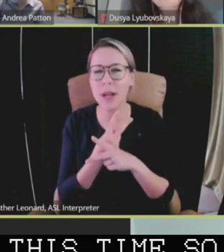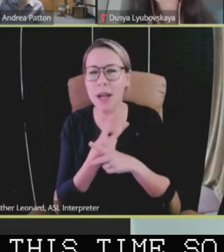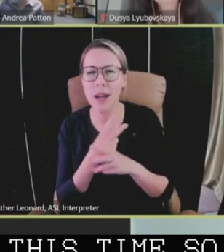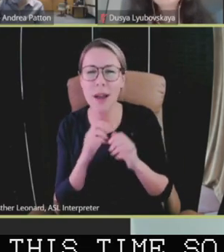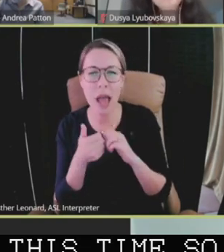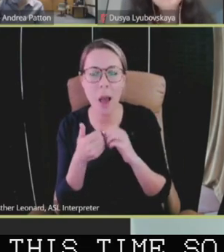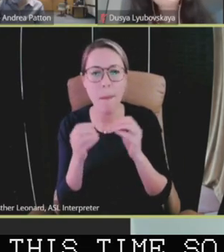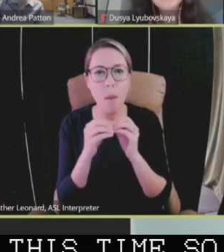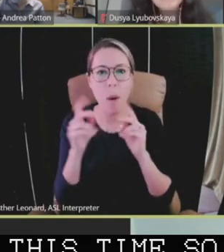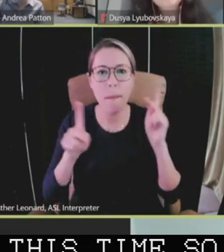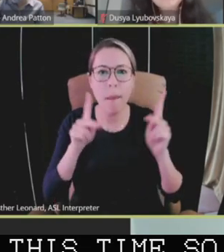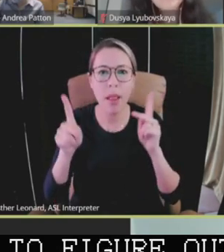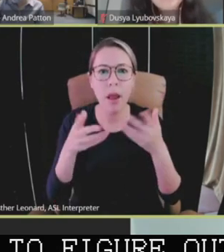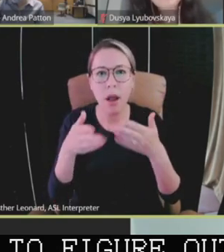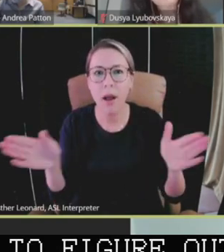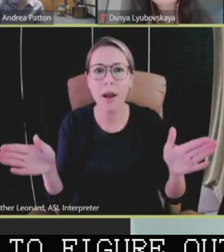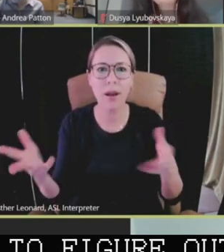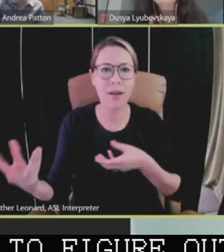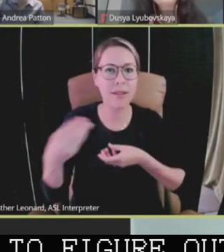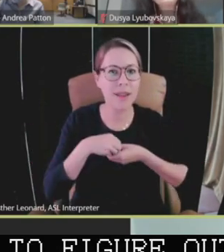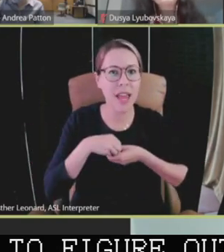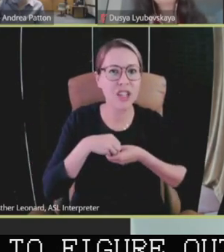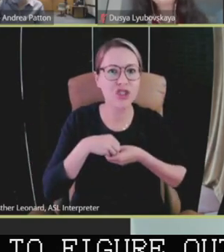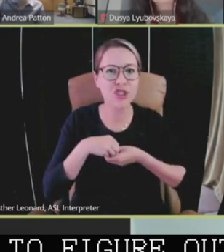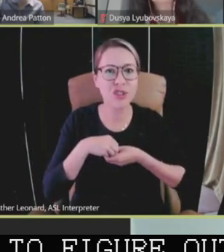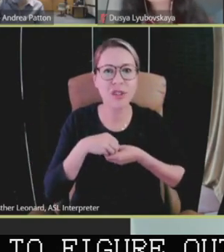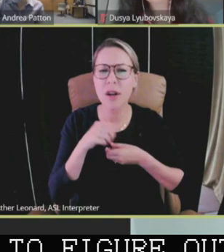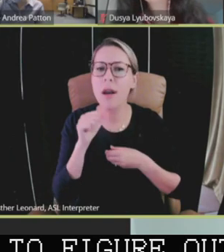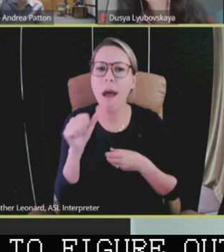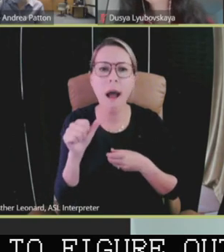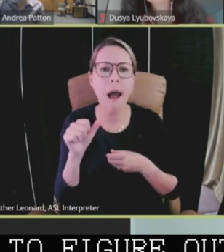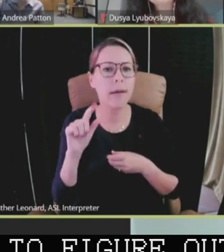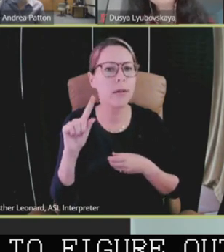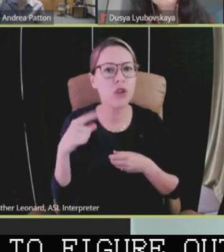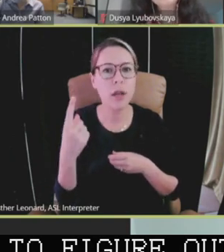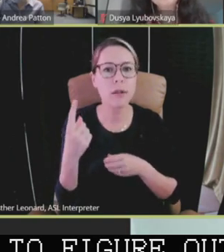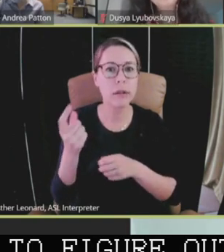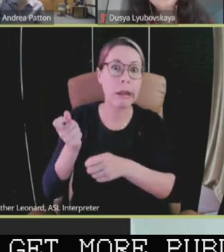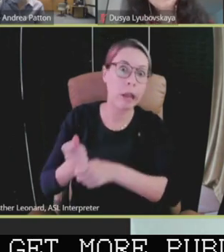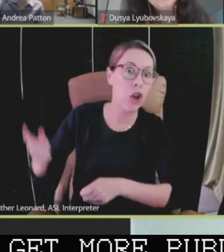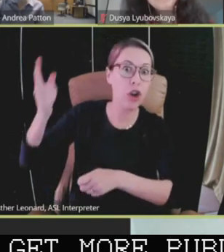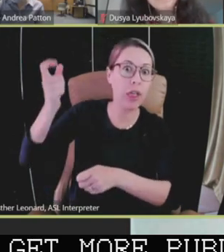public engagement, not just at the yearly